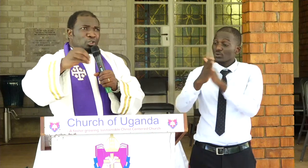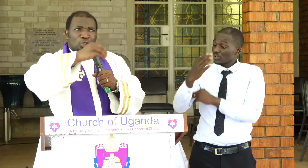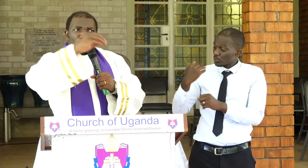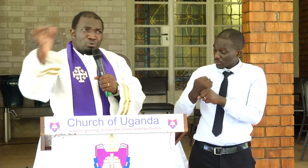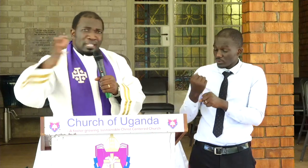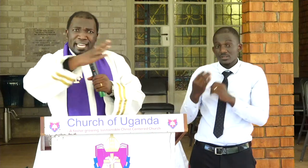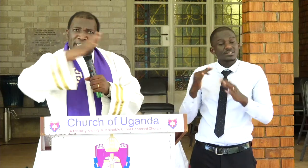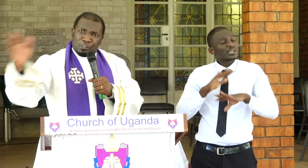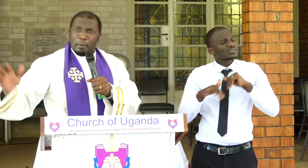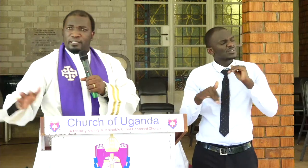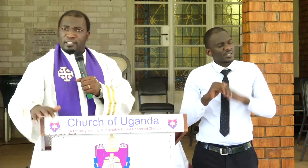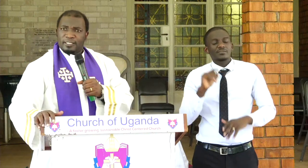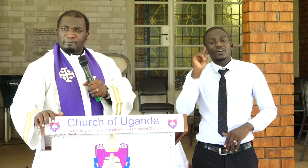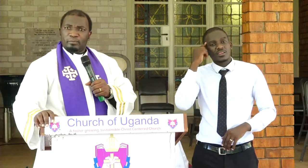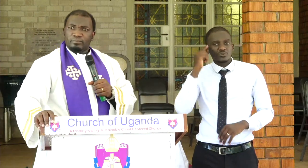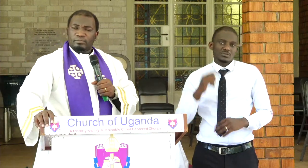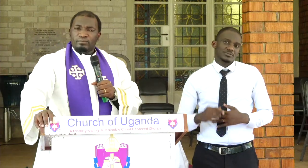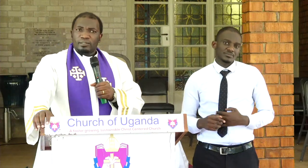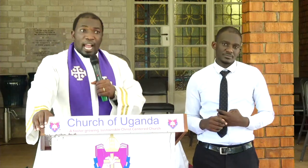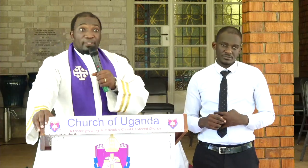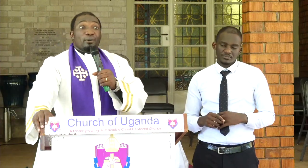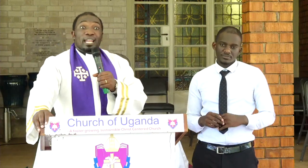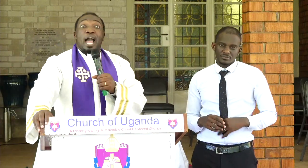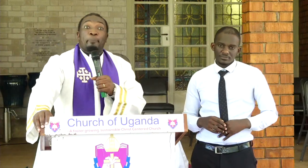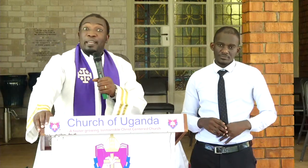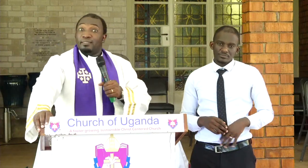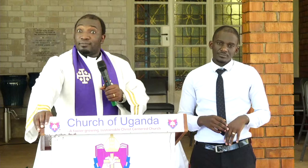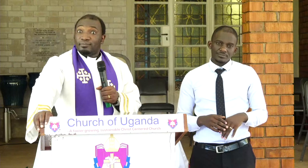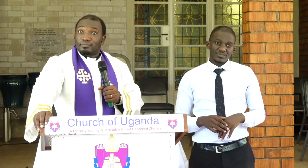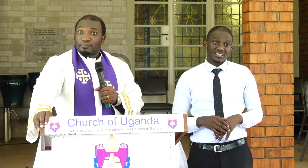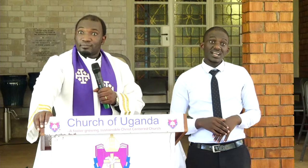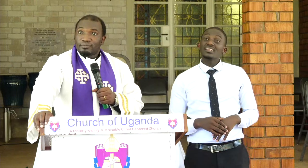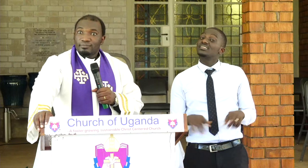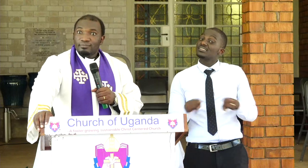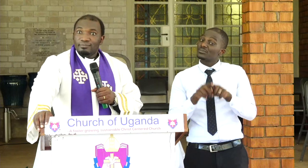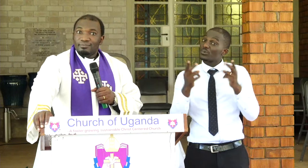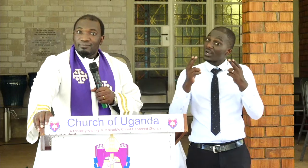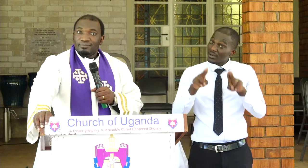things that you don't really expect. And they will happen.